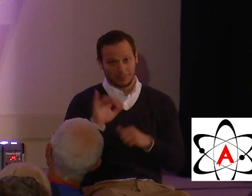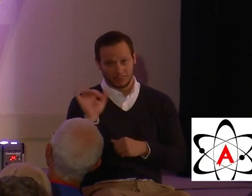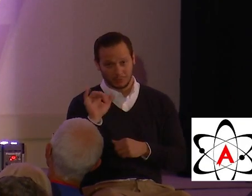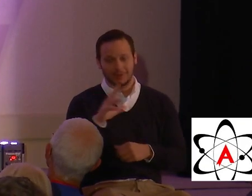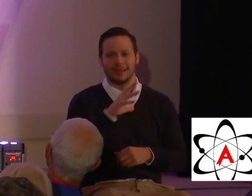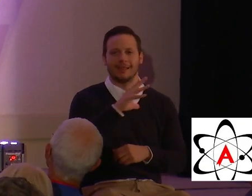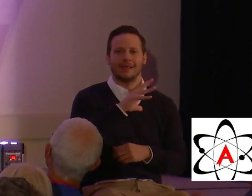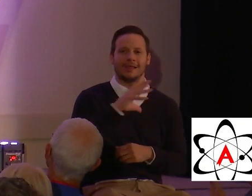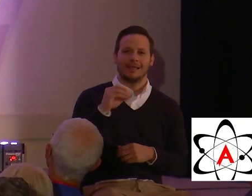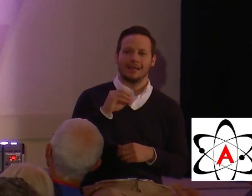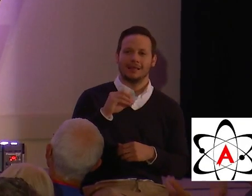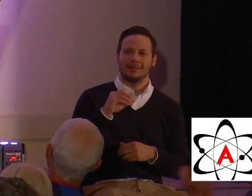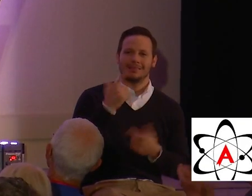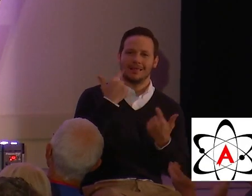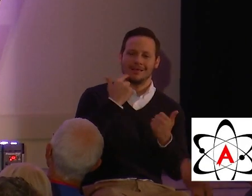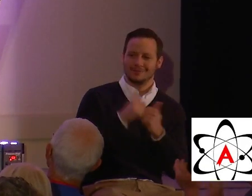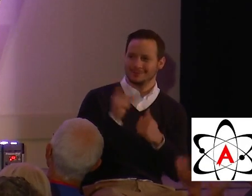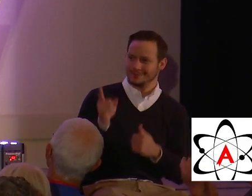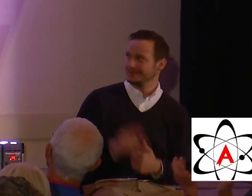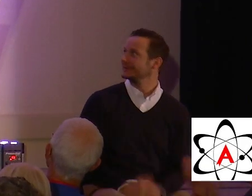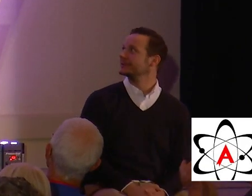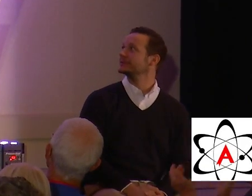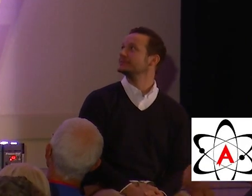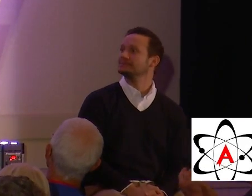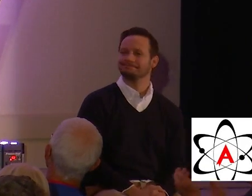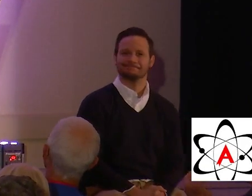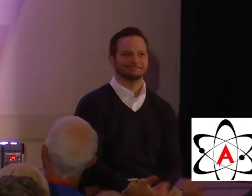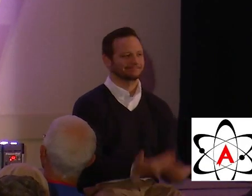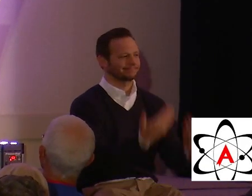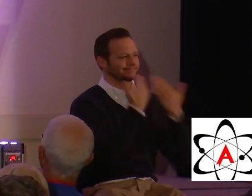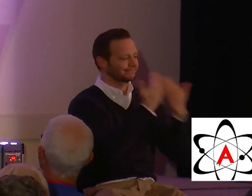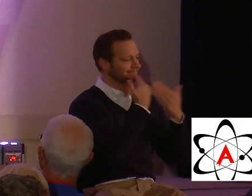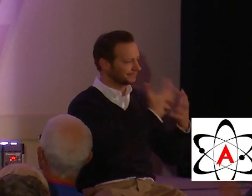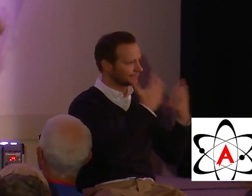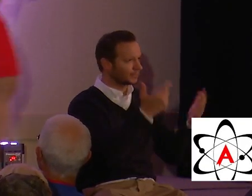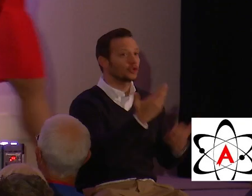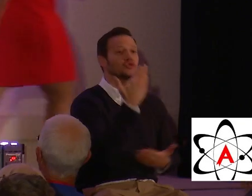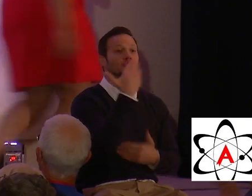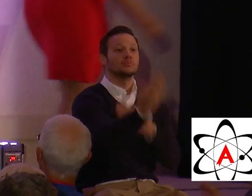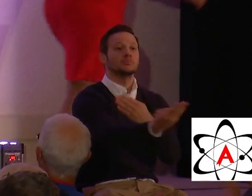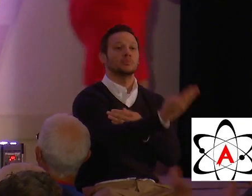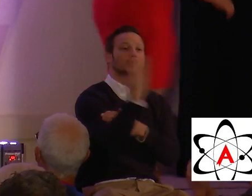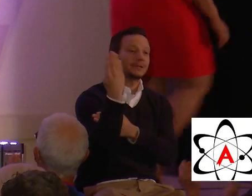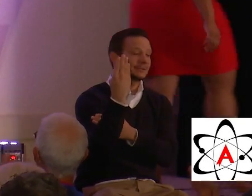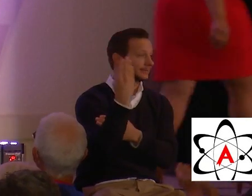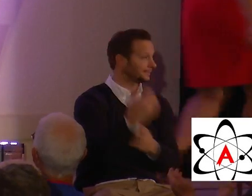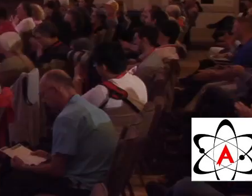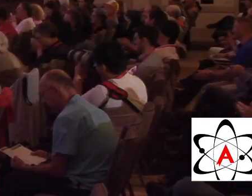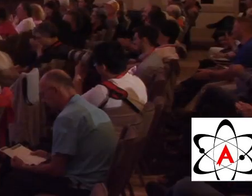David. Thank you so much. Thank you so much, Mila. Good morning, everybody.